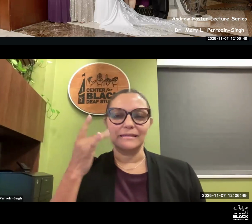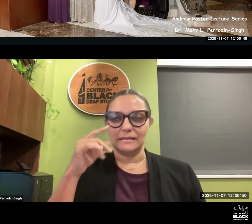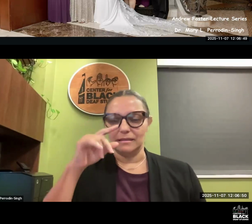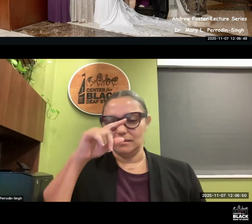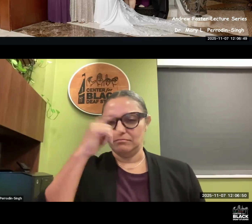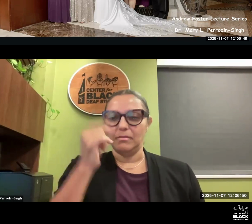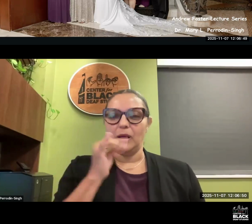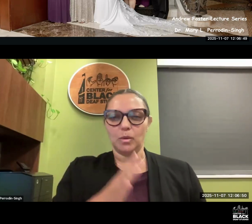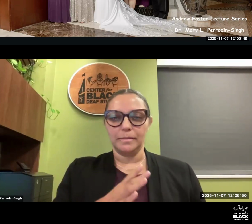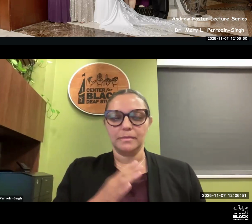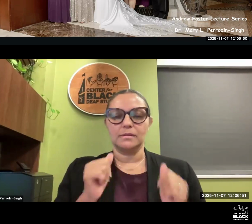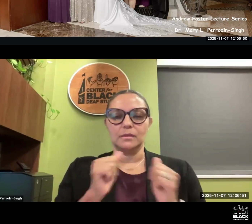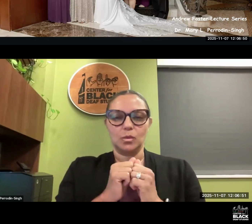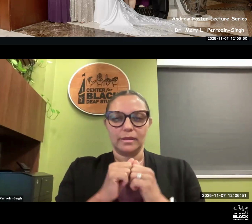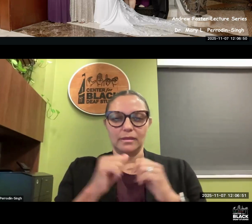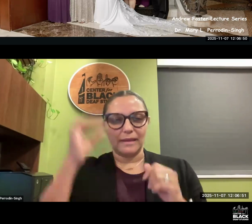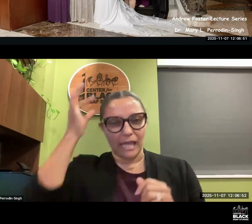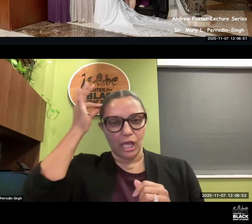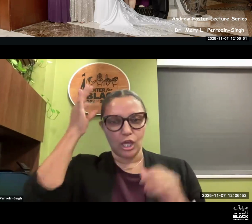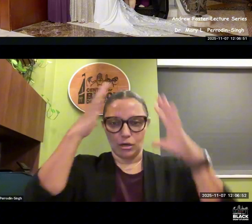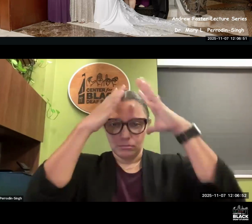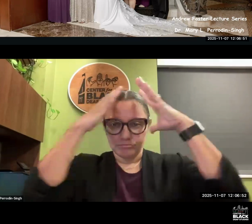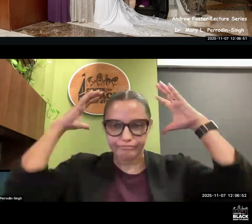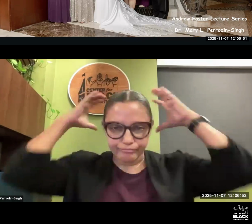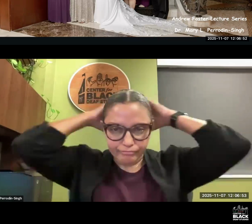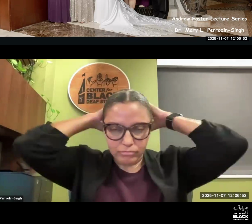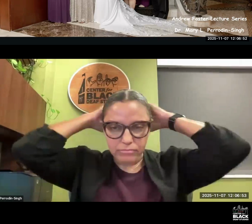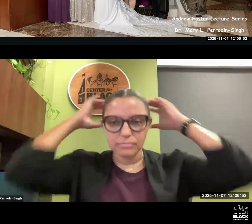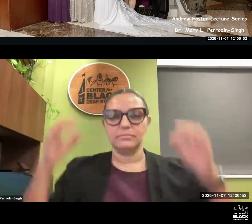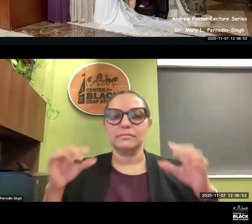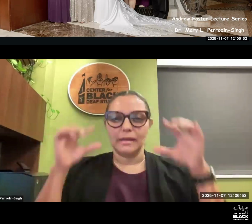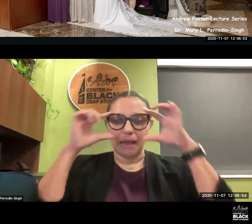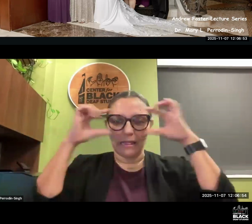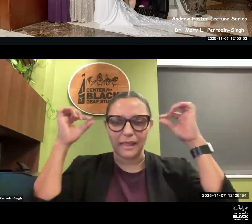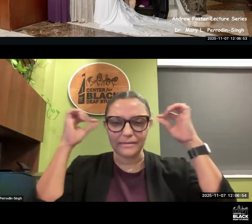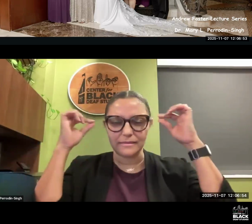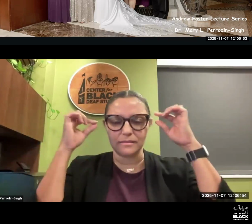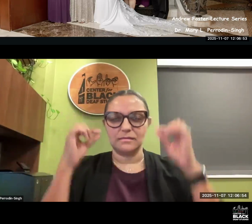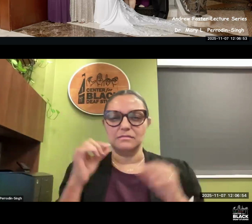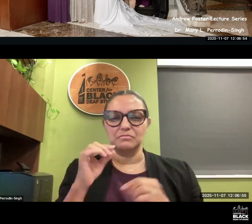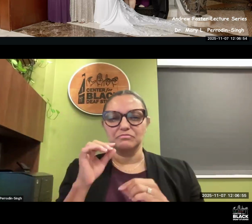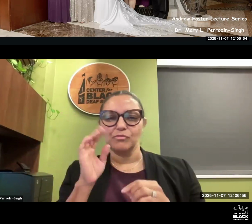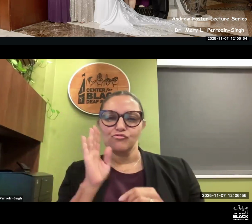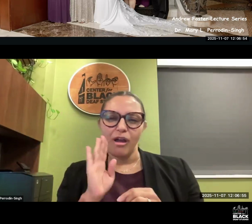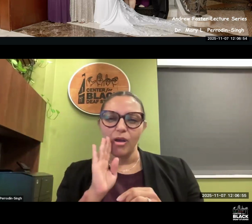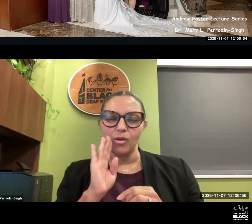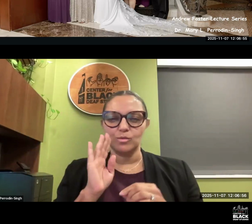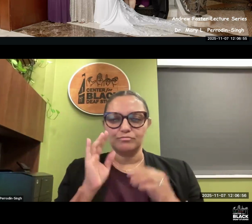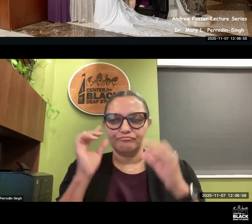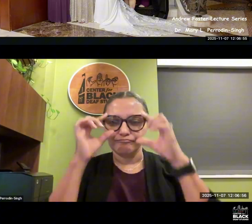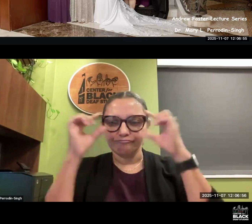like to give you a visual description. I am a light-skinned black woman with my hair tied to the back, wearing